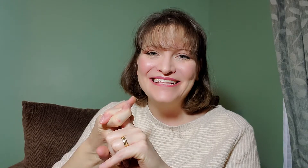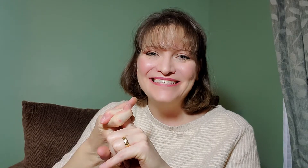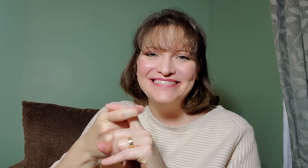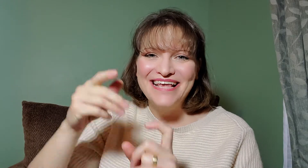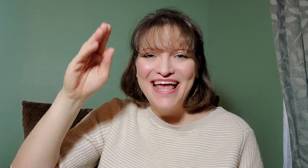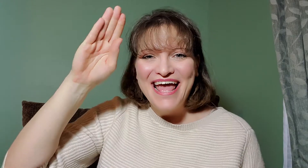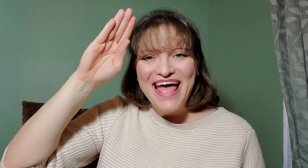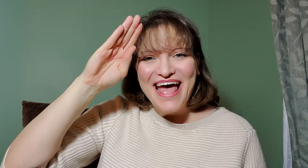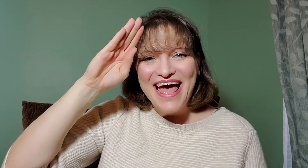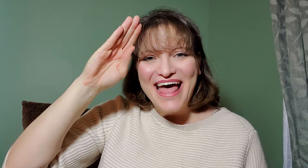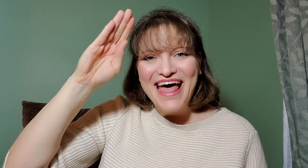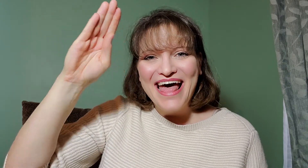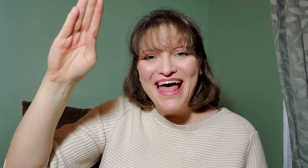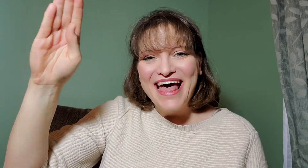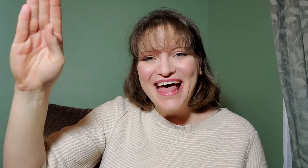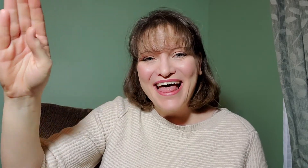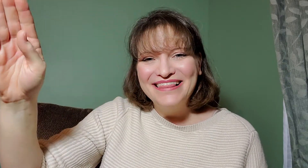friends. Hello,